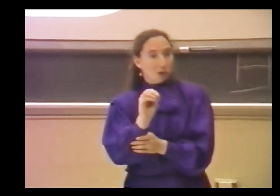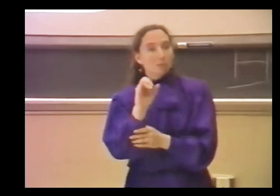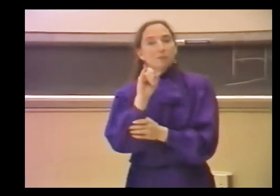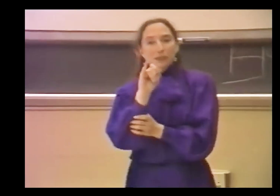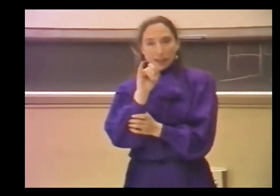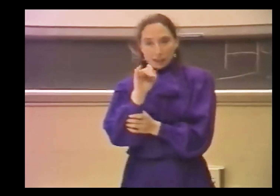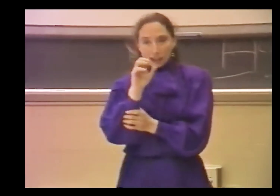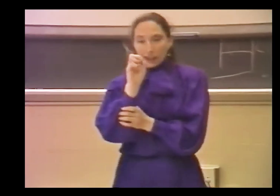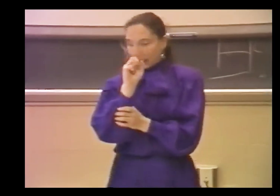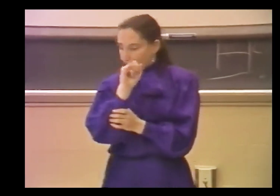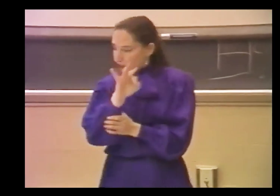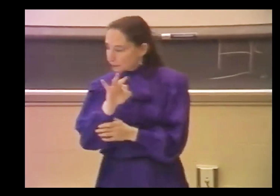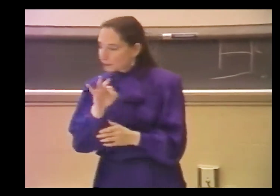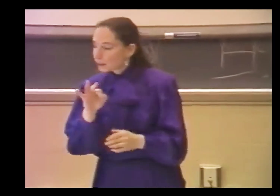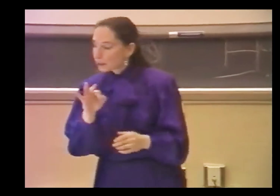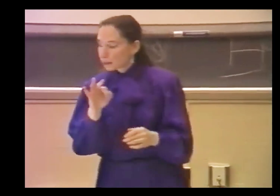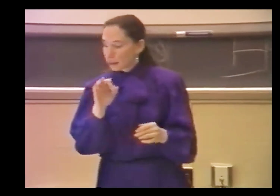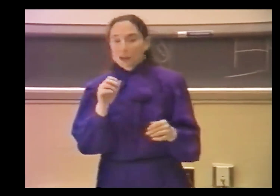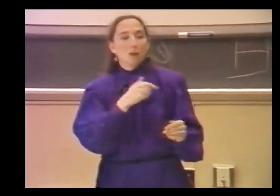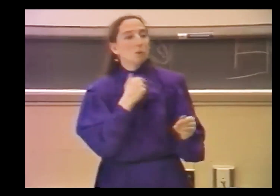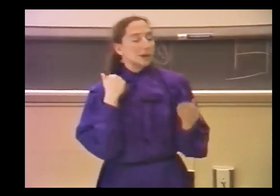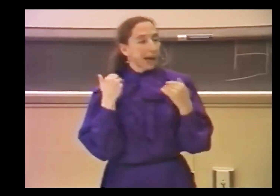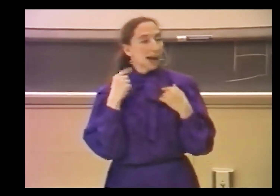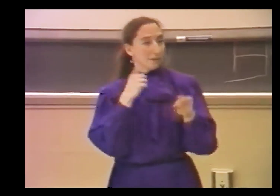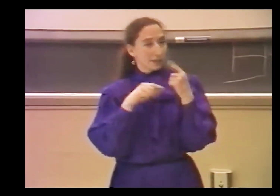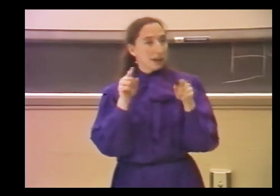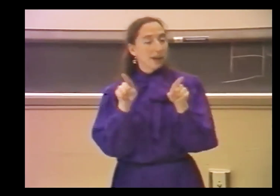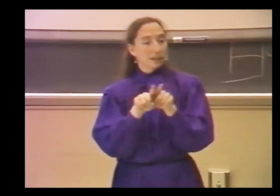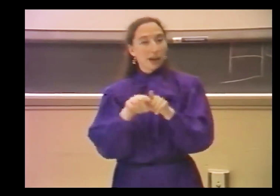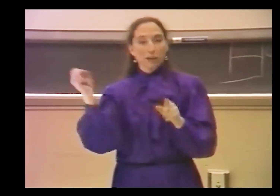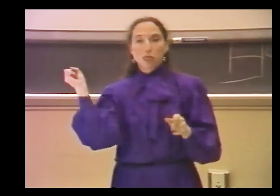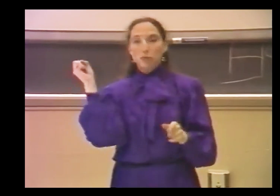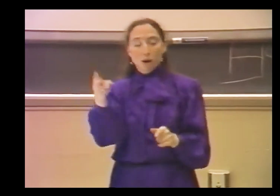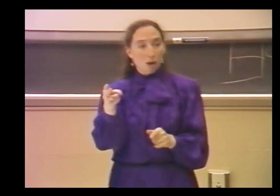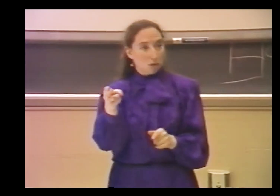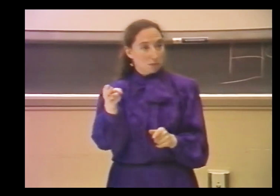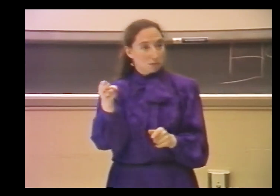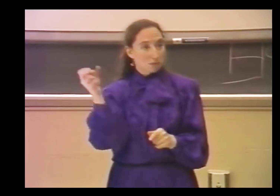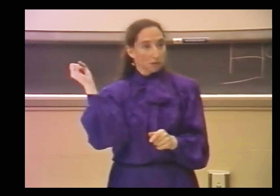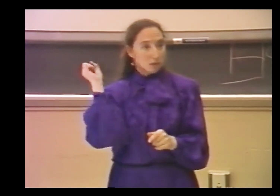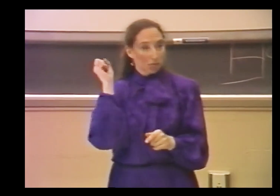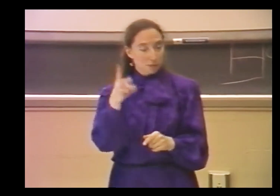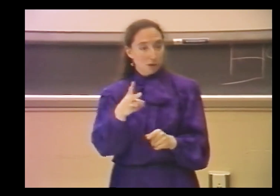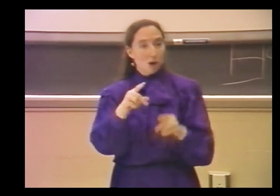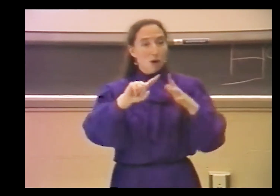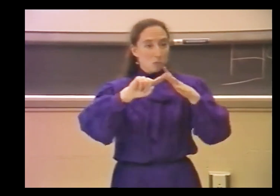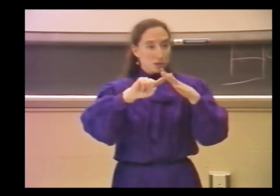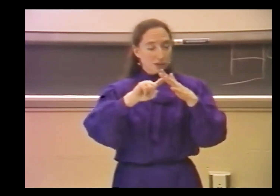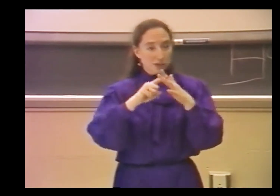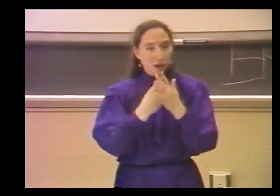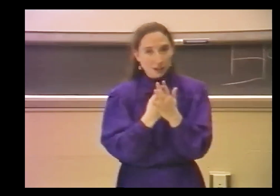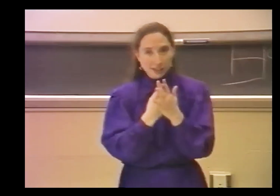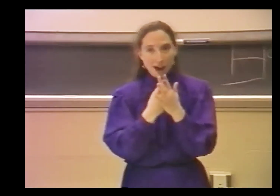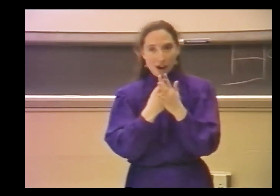So, if we have a sign like throw, which starts out